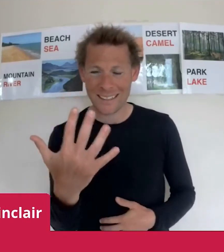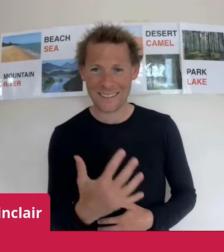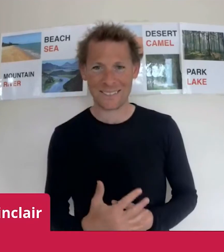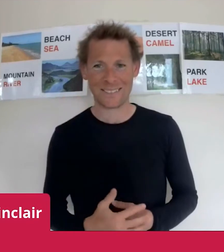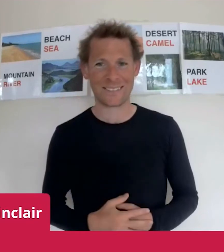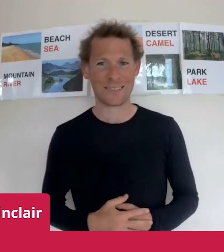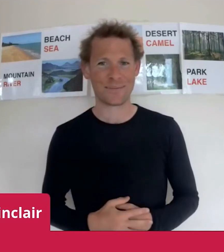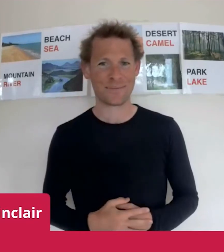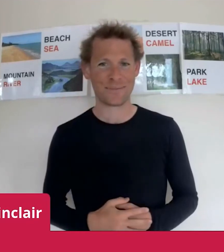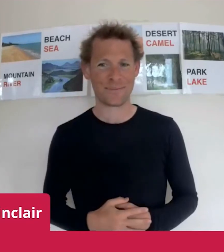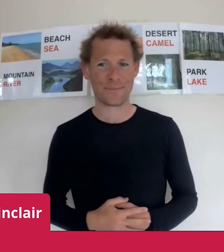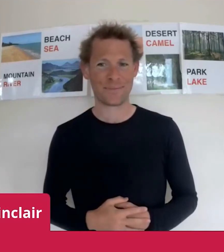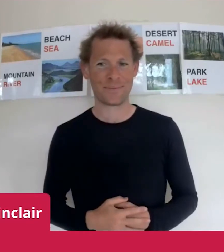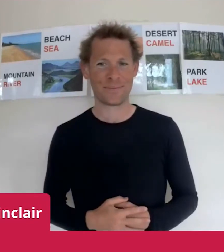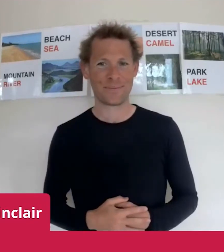Number 5.